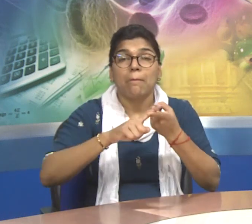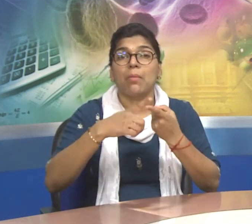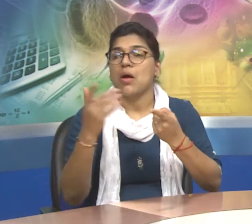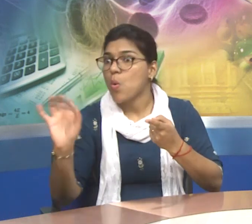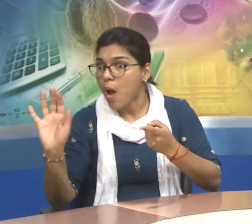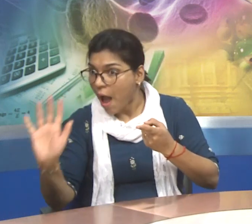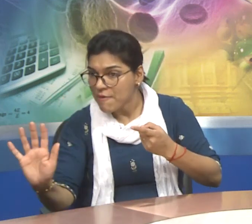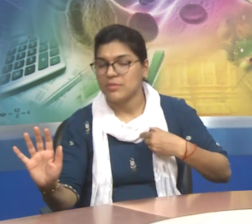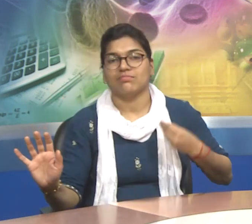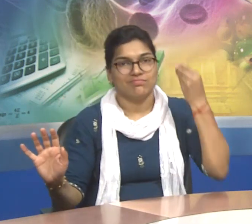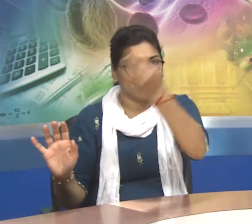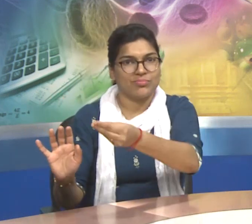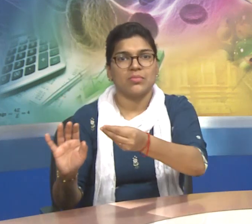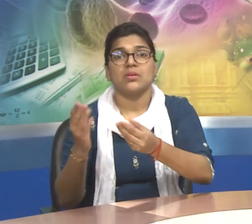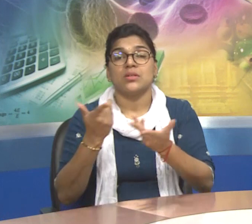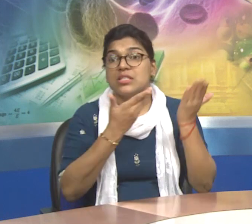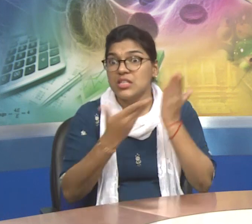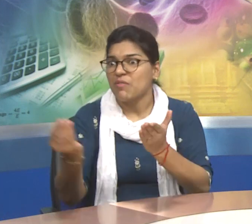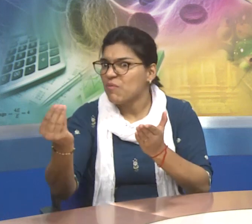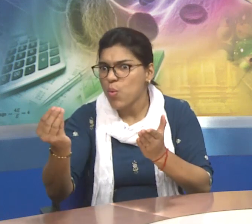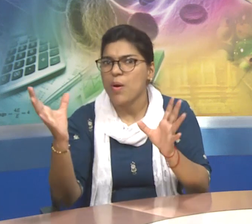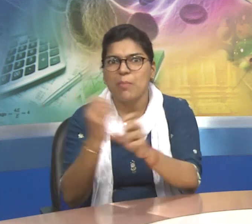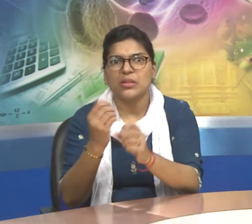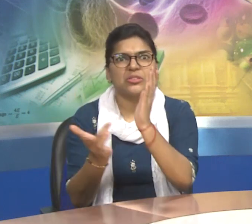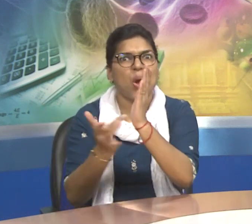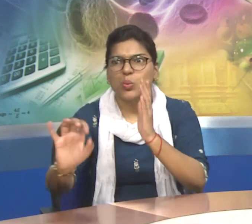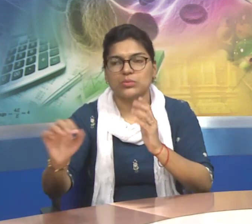procure and share resources and services.